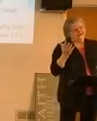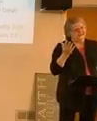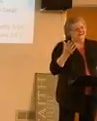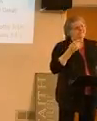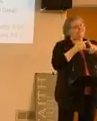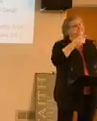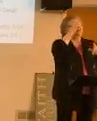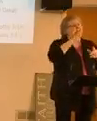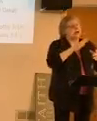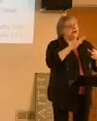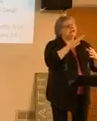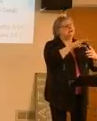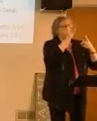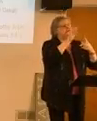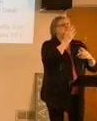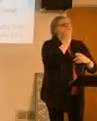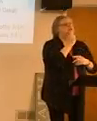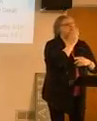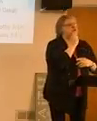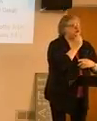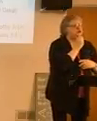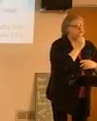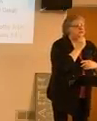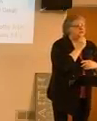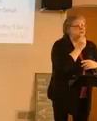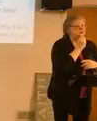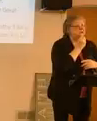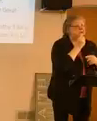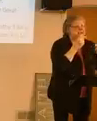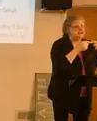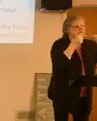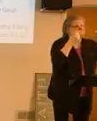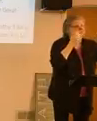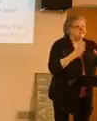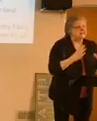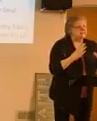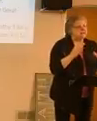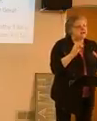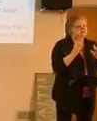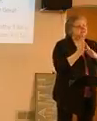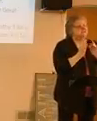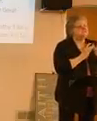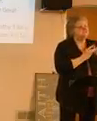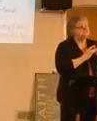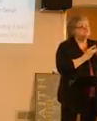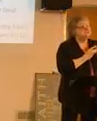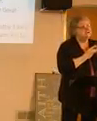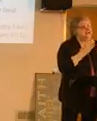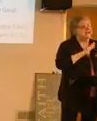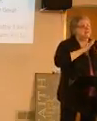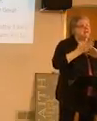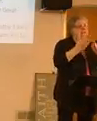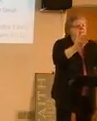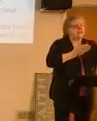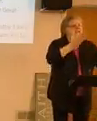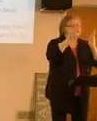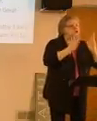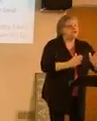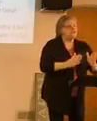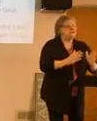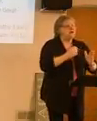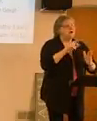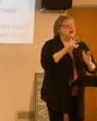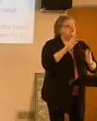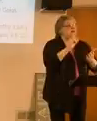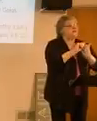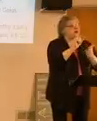Jew, a Pharisee, who was an enemy of the cross, and he became a servant of the gospel of